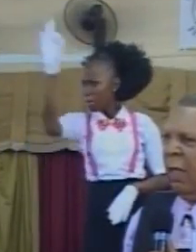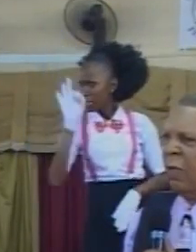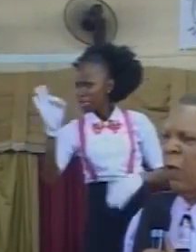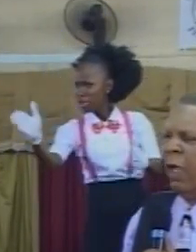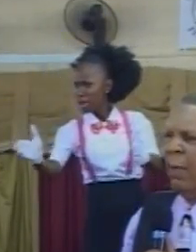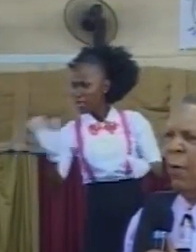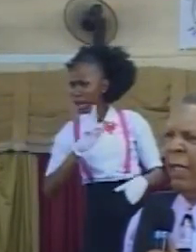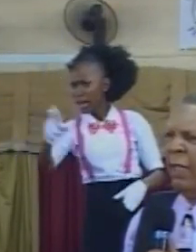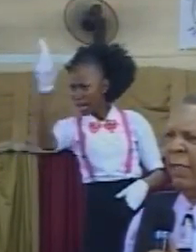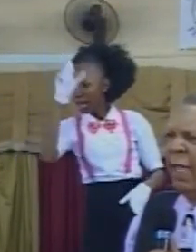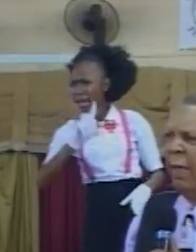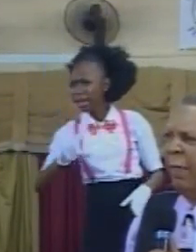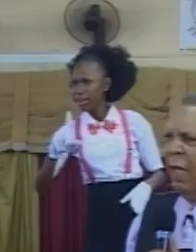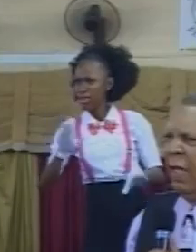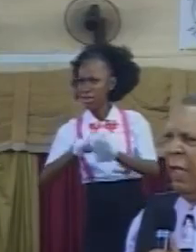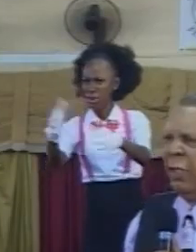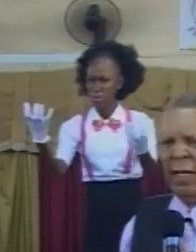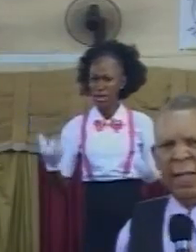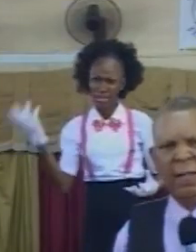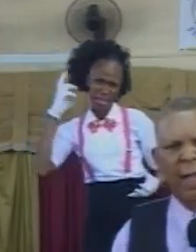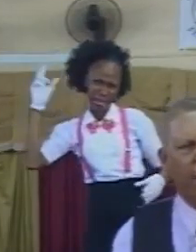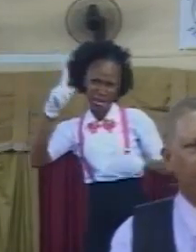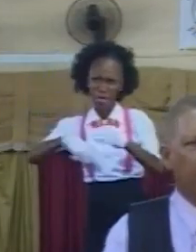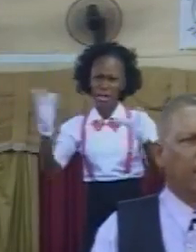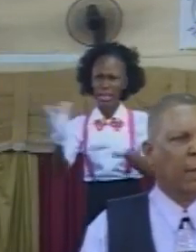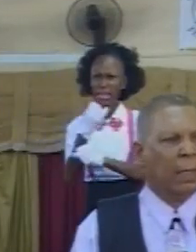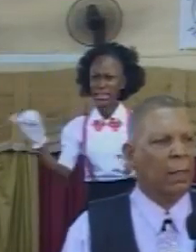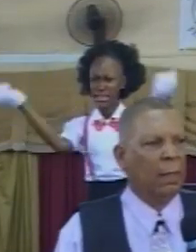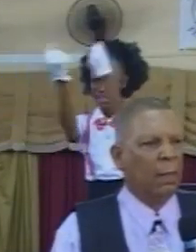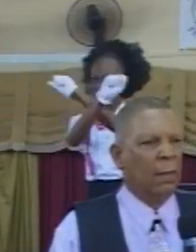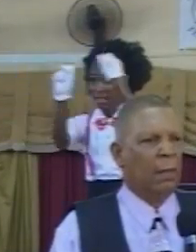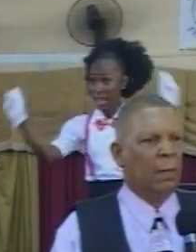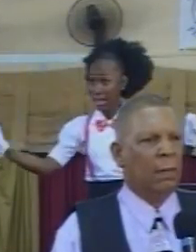He doesn't want to hear about getting saved in Jesus' name.